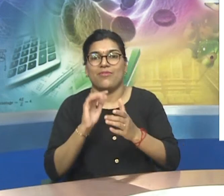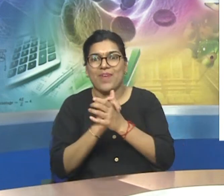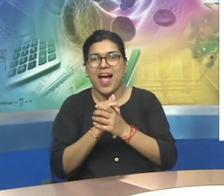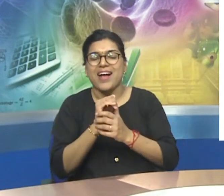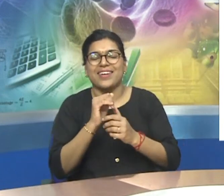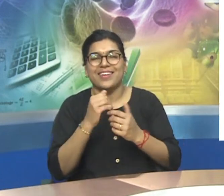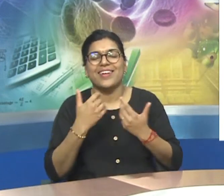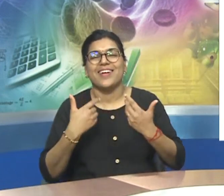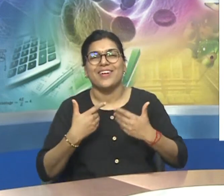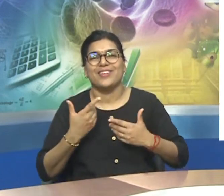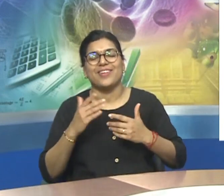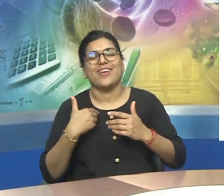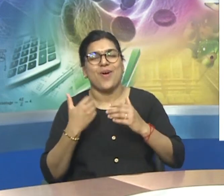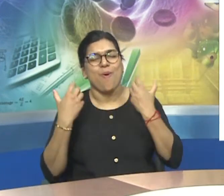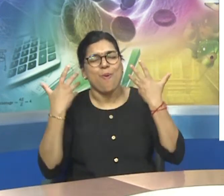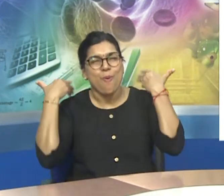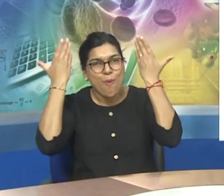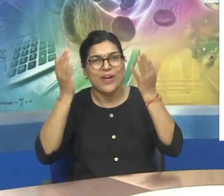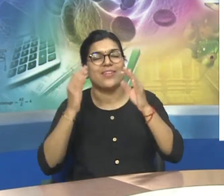Right now we are